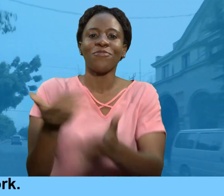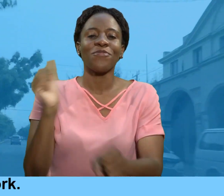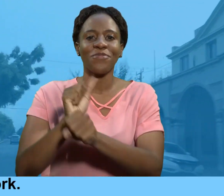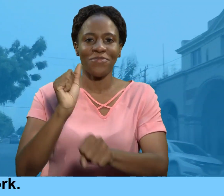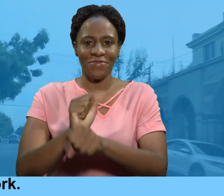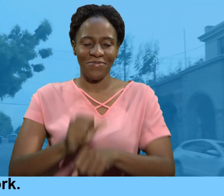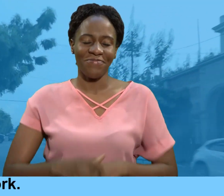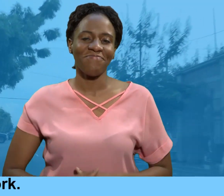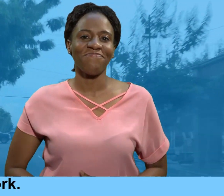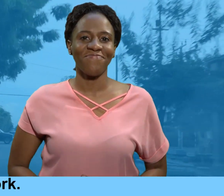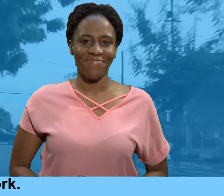and I got to work.